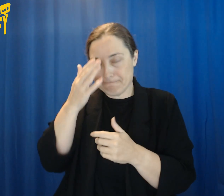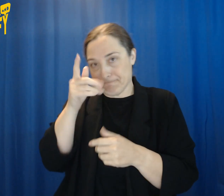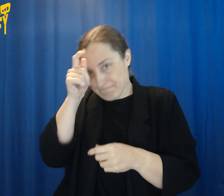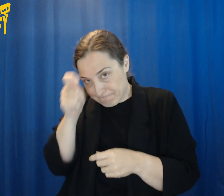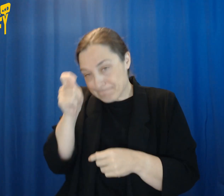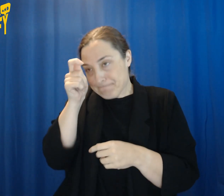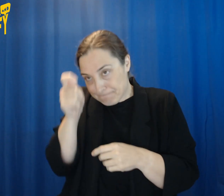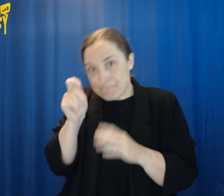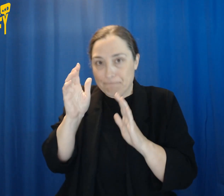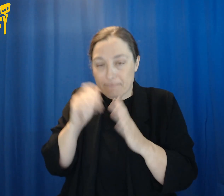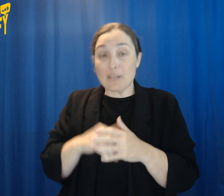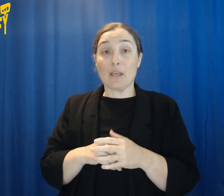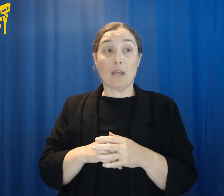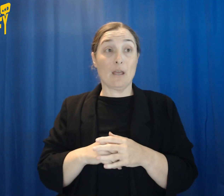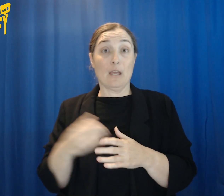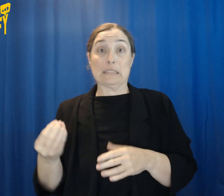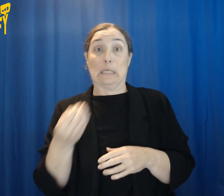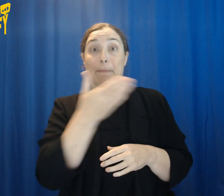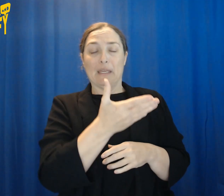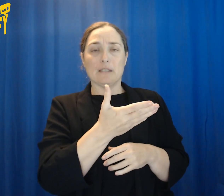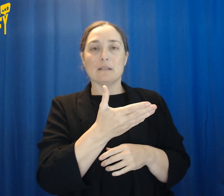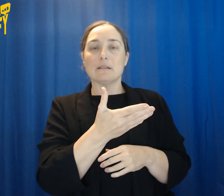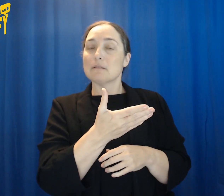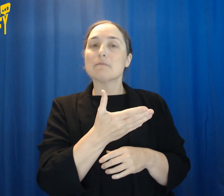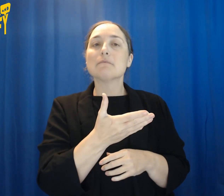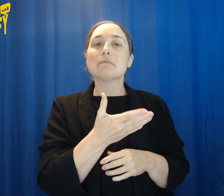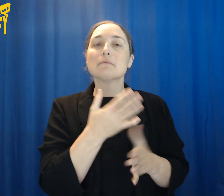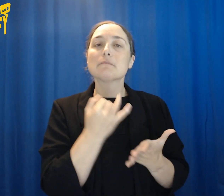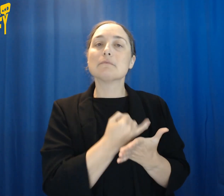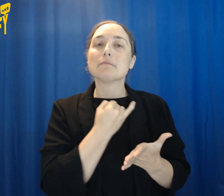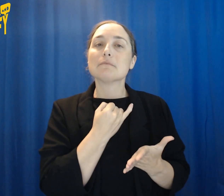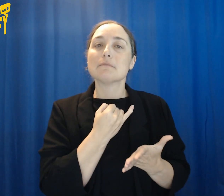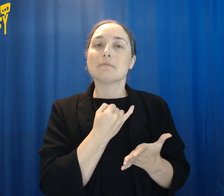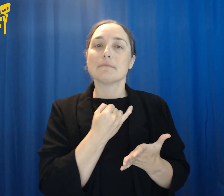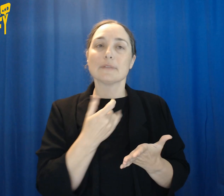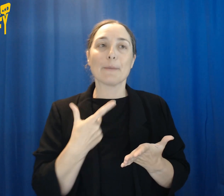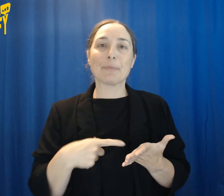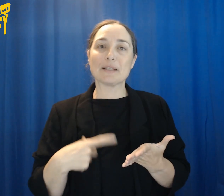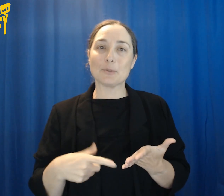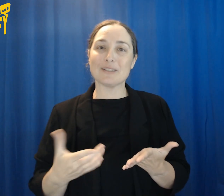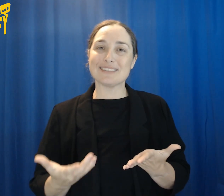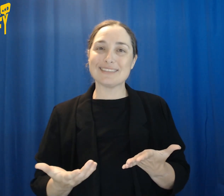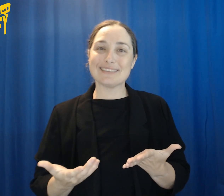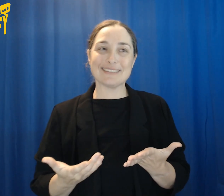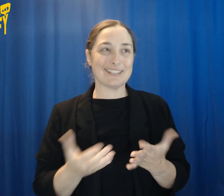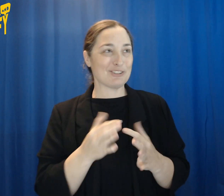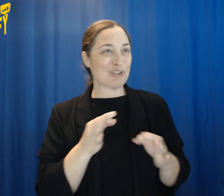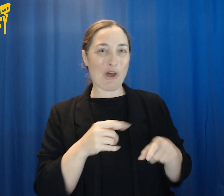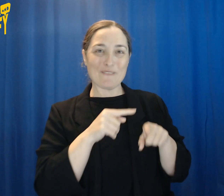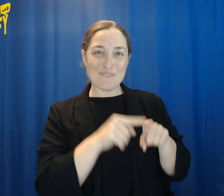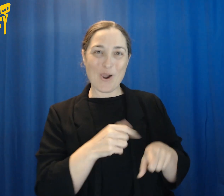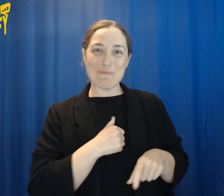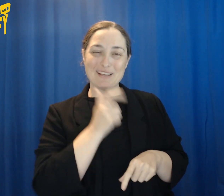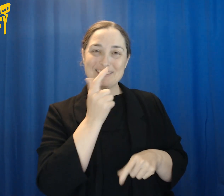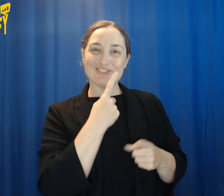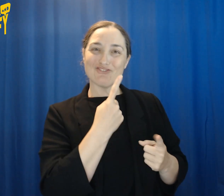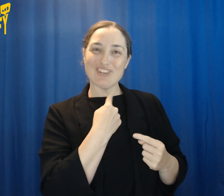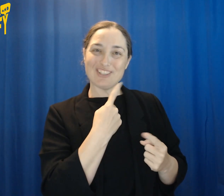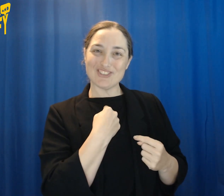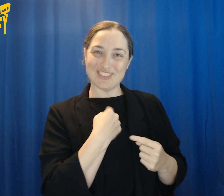And I got a bad mark for it because I hadn't done it the way that my teacher had told me to do it. And she explained it to me.